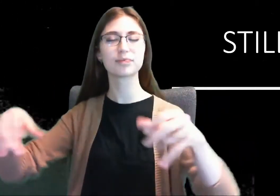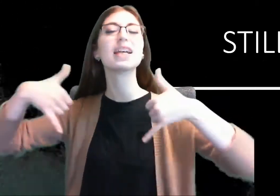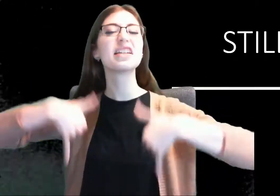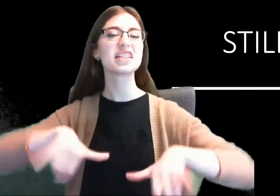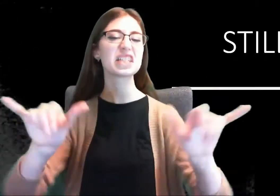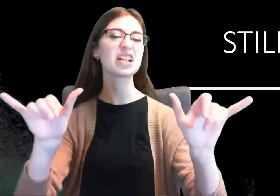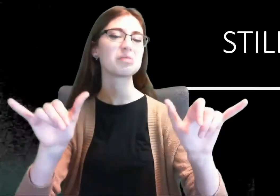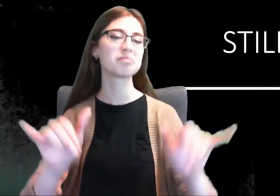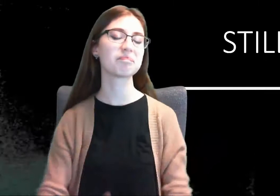still,